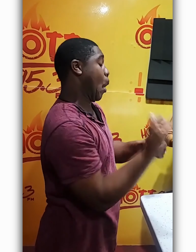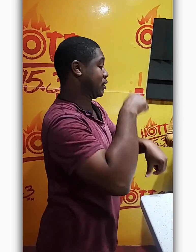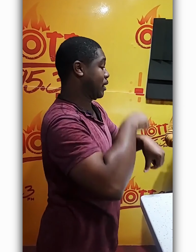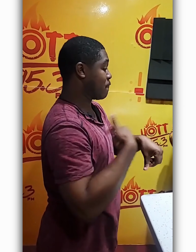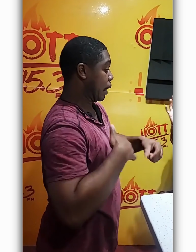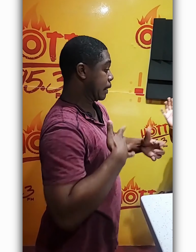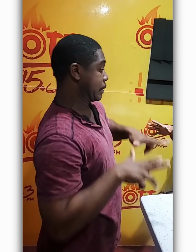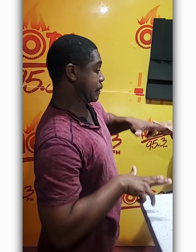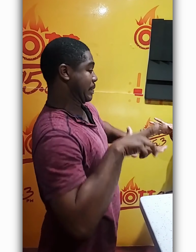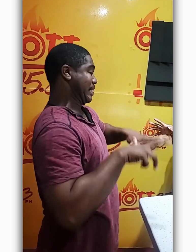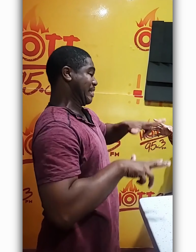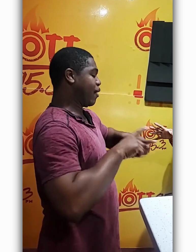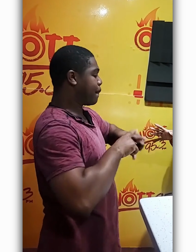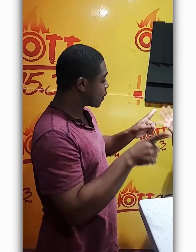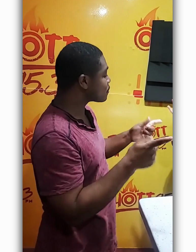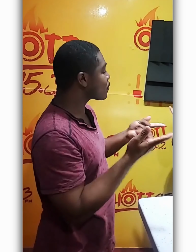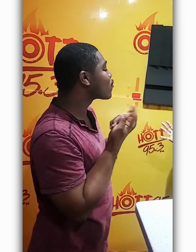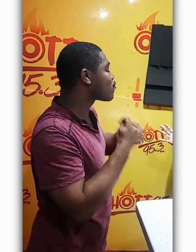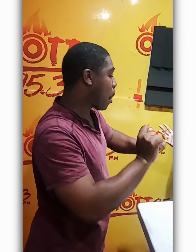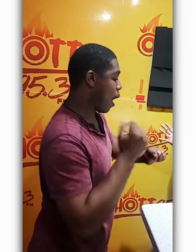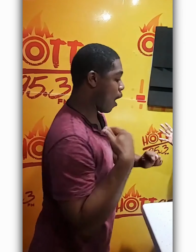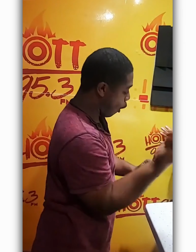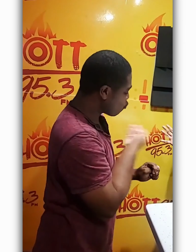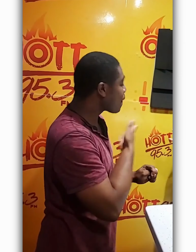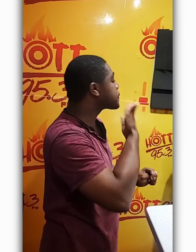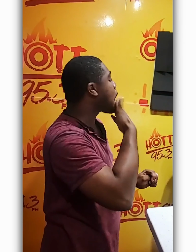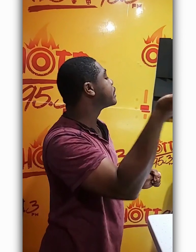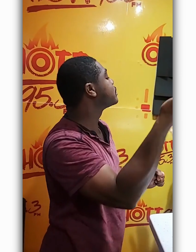It was our first time doing something like this. We